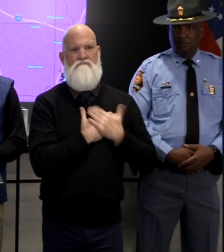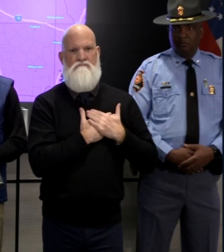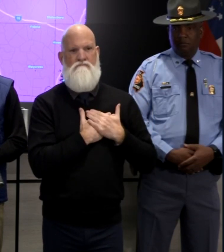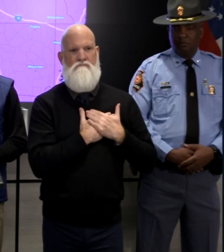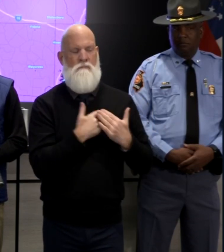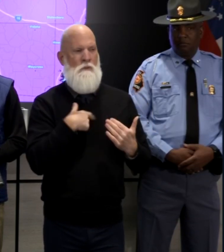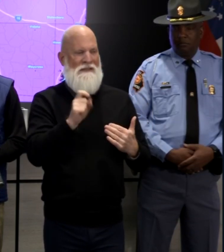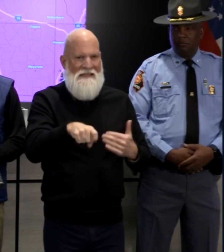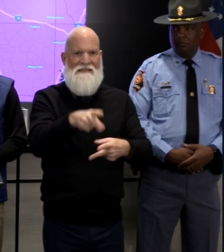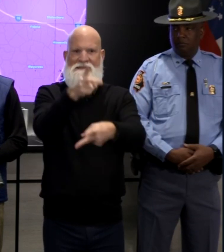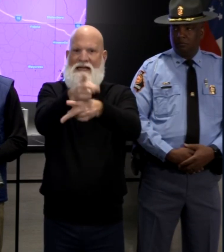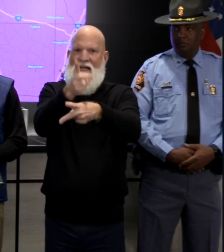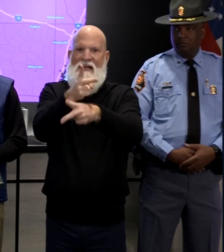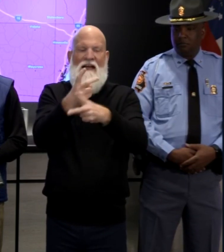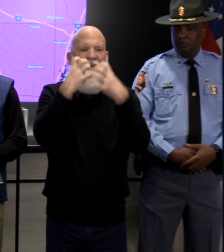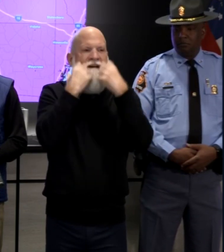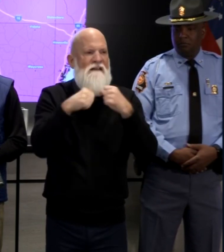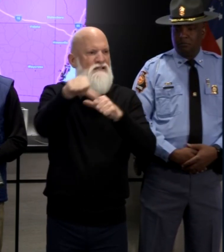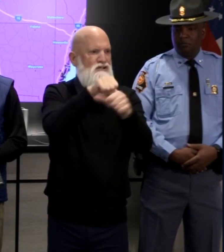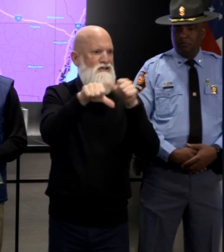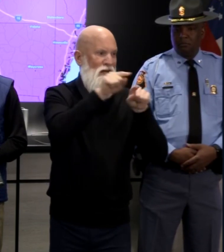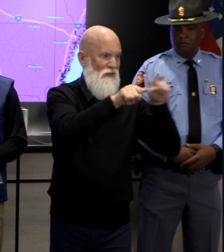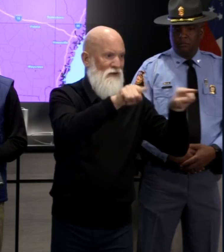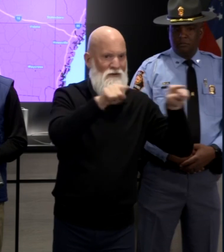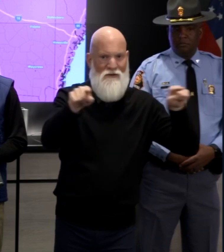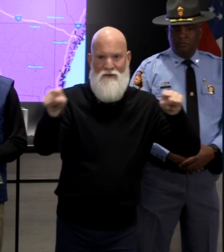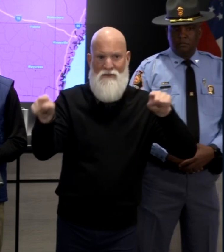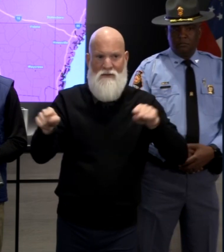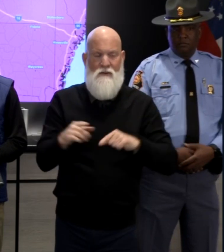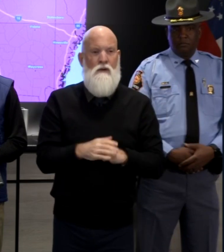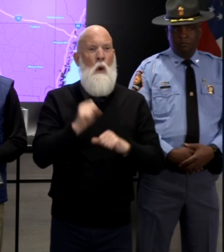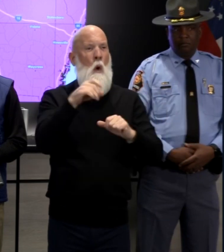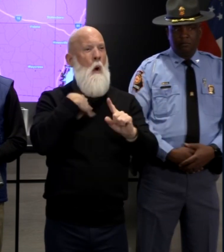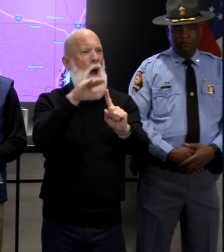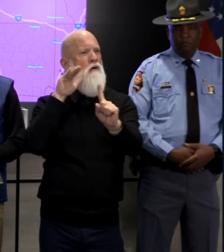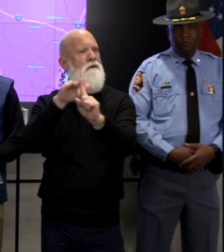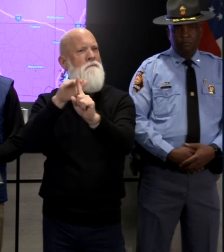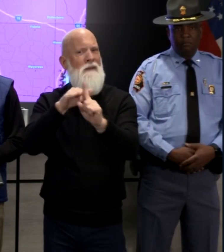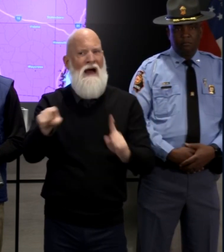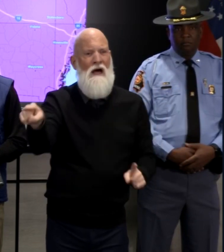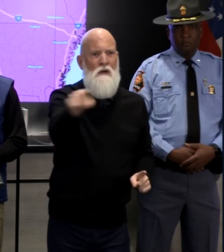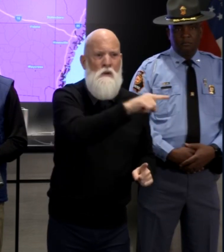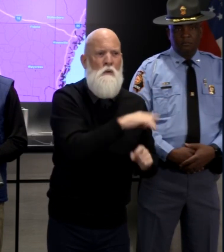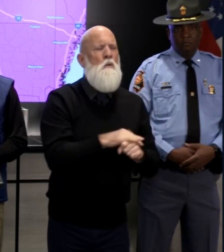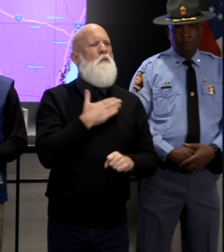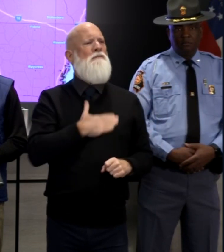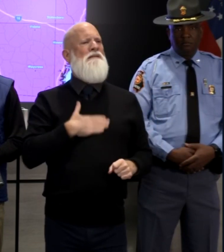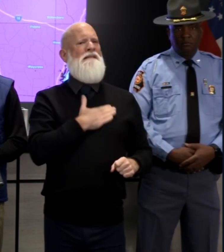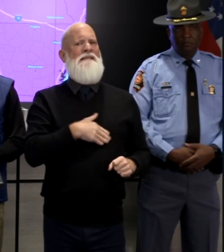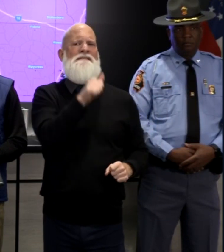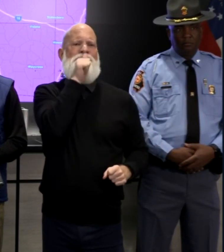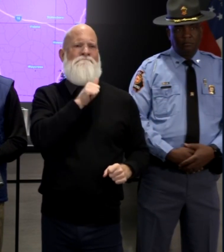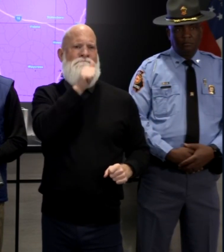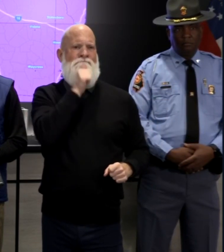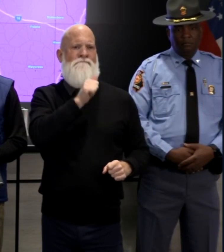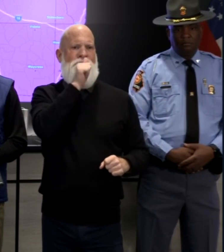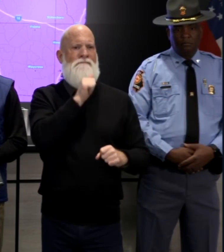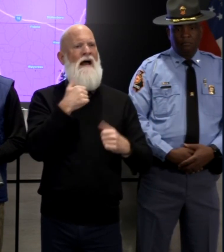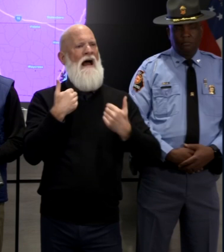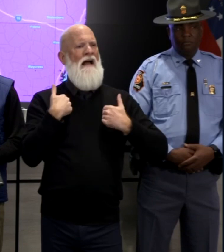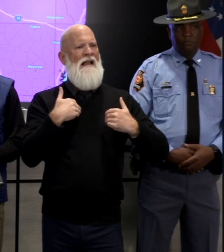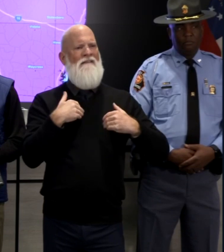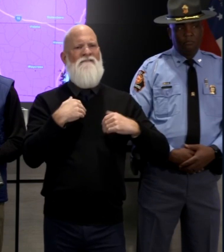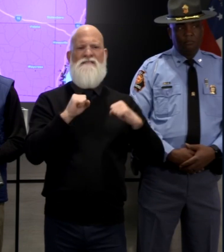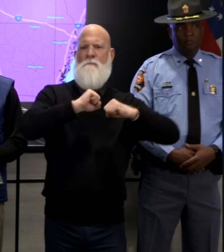the last thing I want to mention to you, and it's been mentioned again, is give us space. We need that space to work. Those miles of roads don't